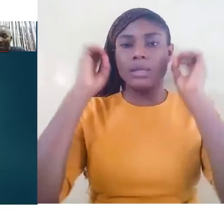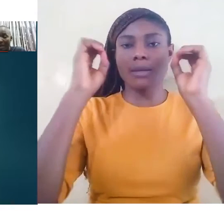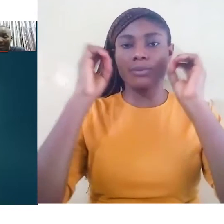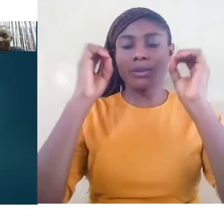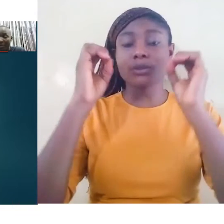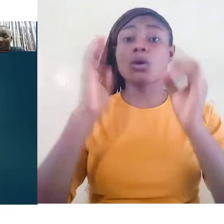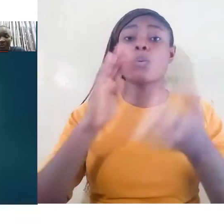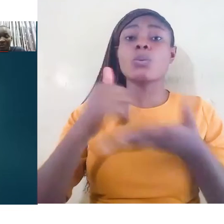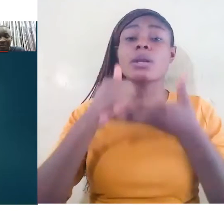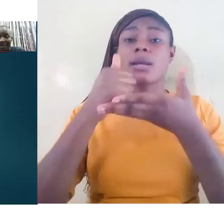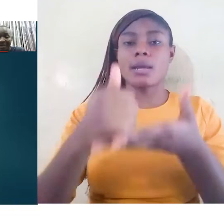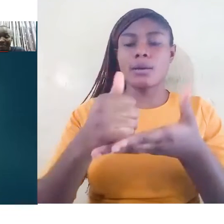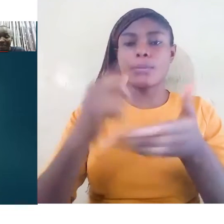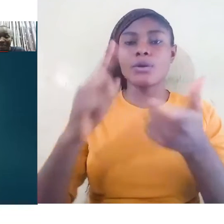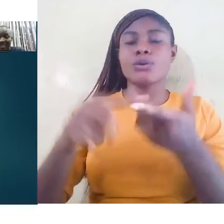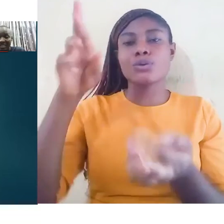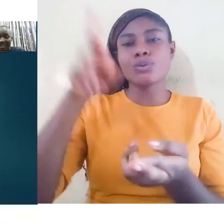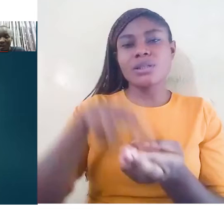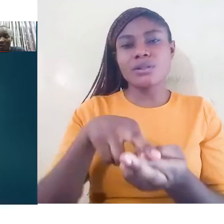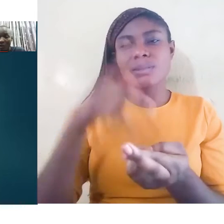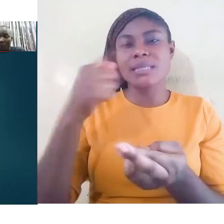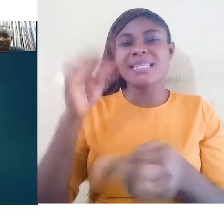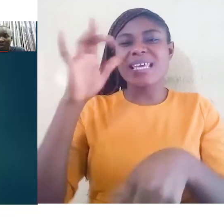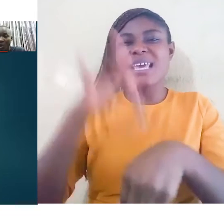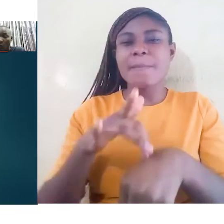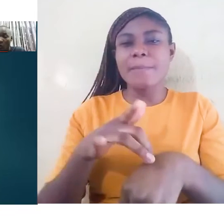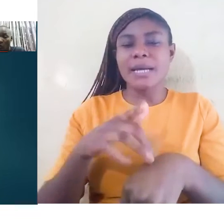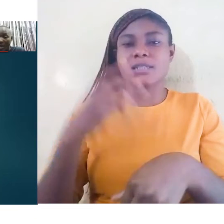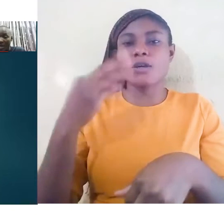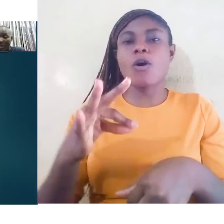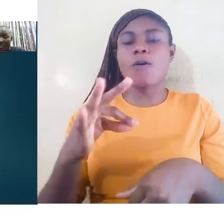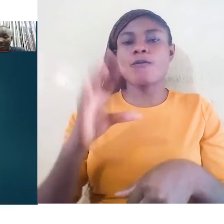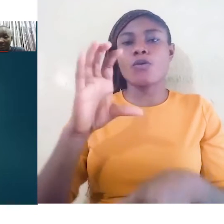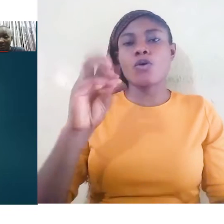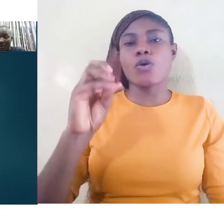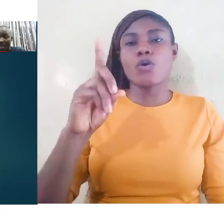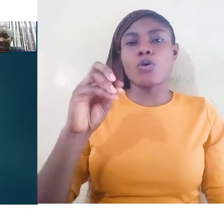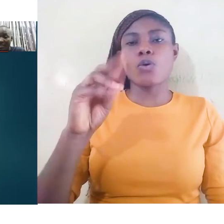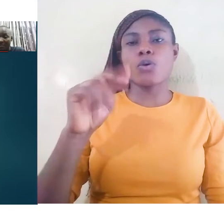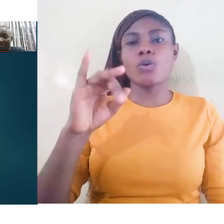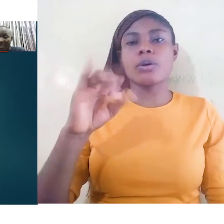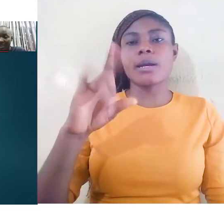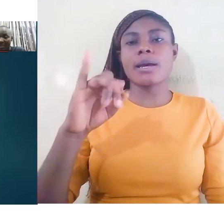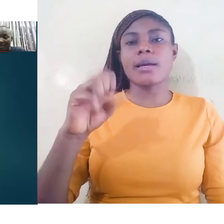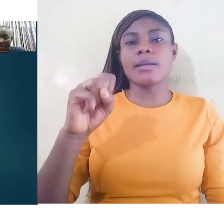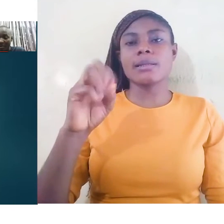will help reduce the impact of colonialism,